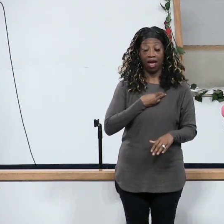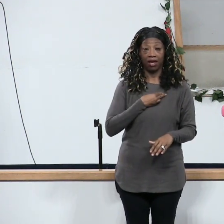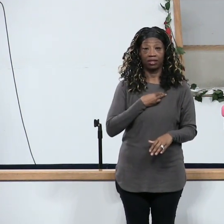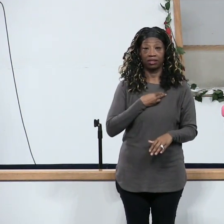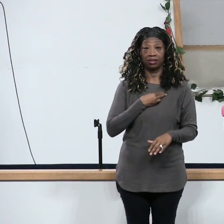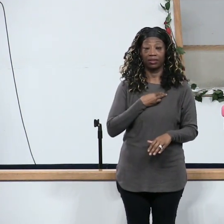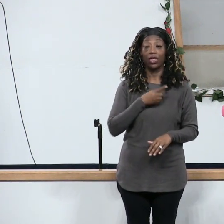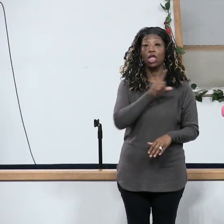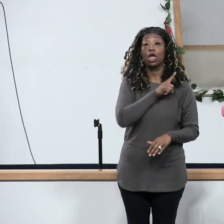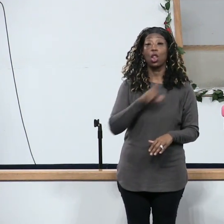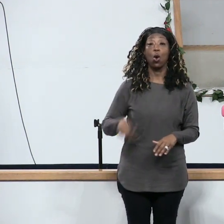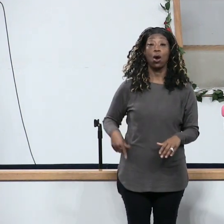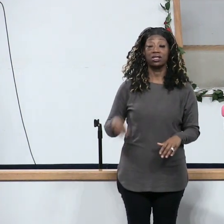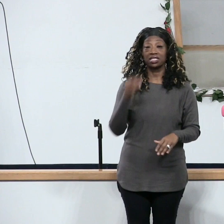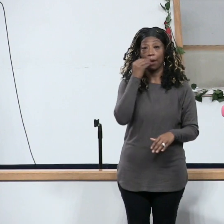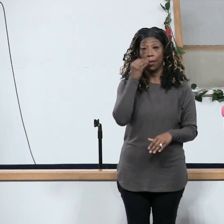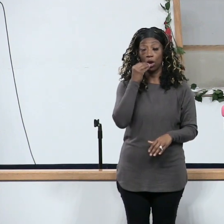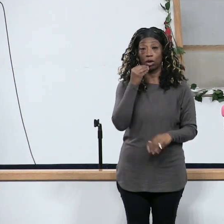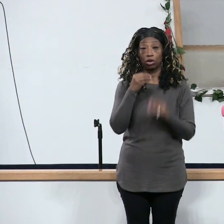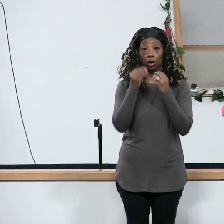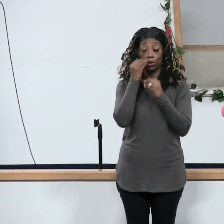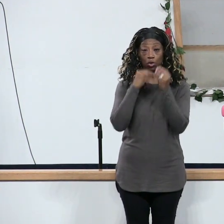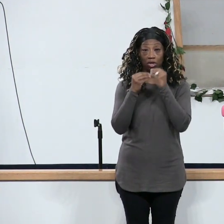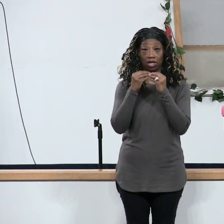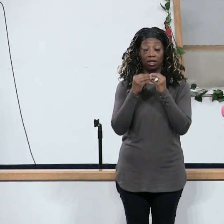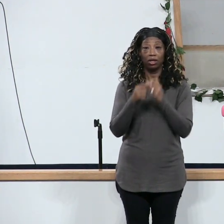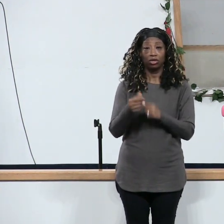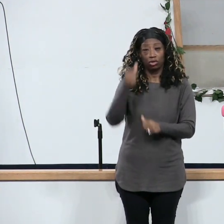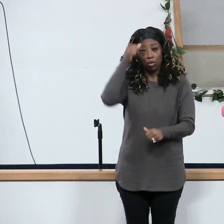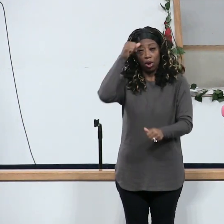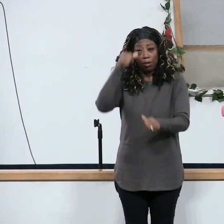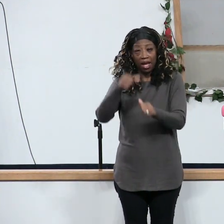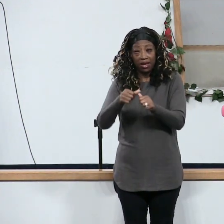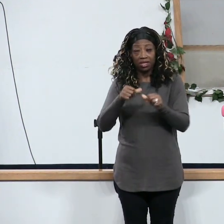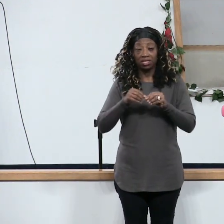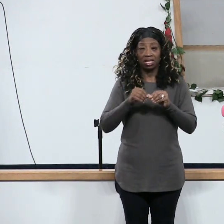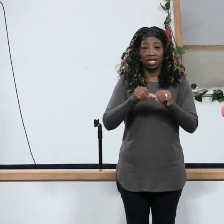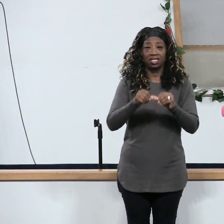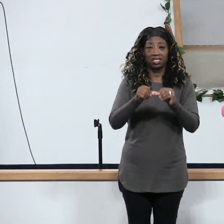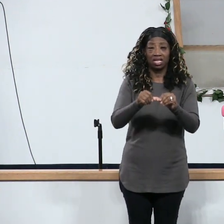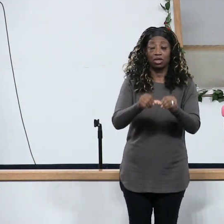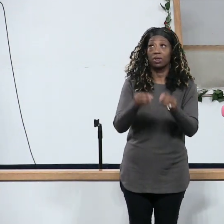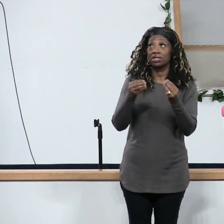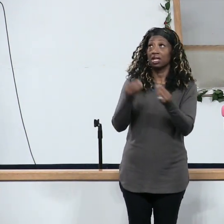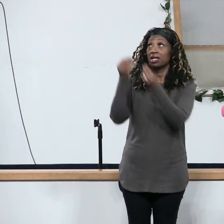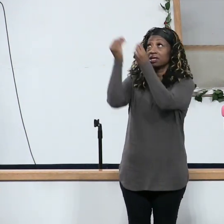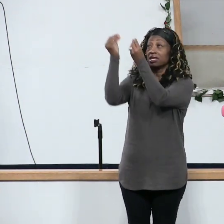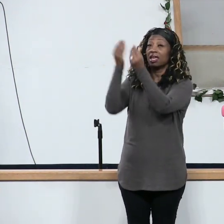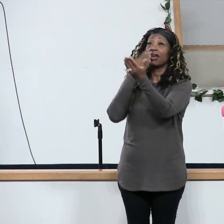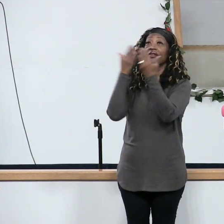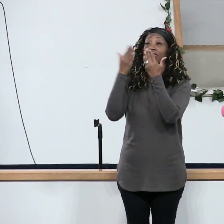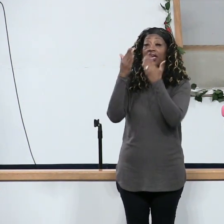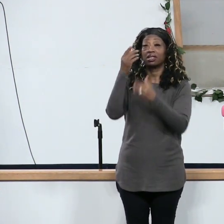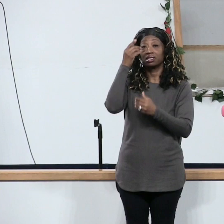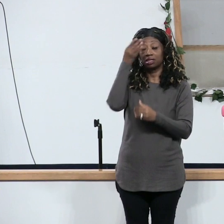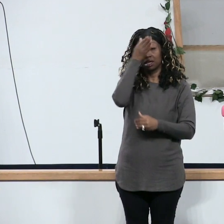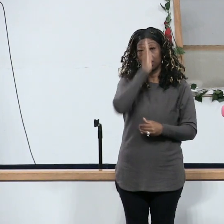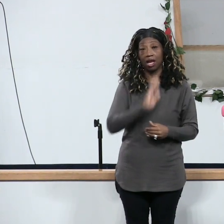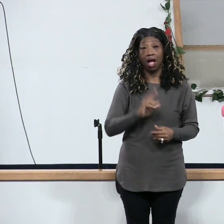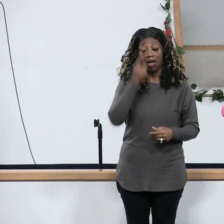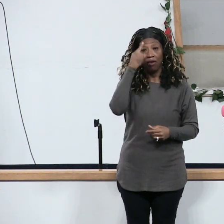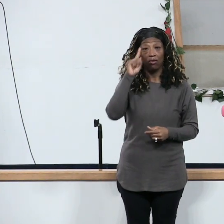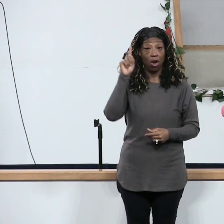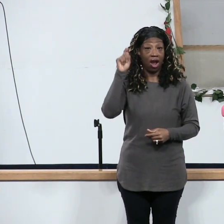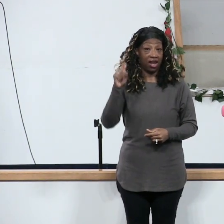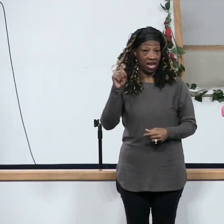Communion, the Lord's Supper, should remind us to continually give thanks to God for our needs, spiritually